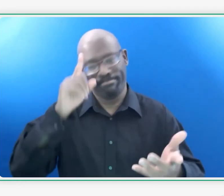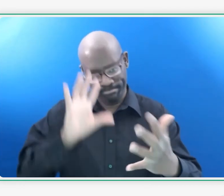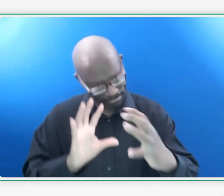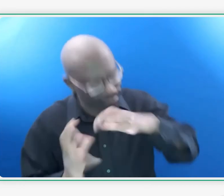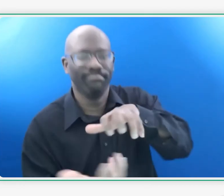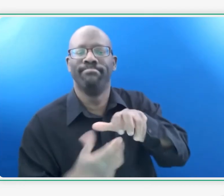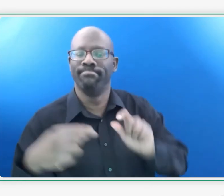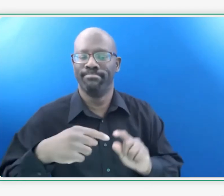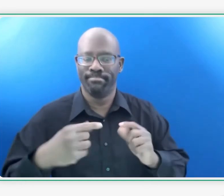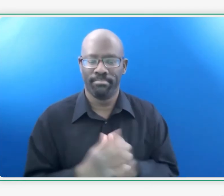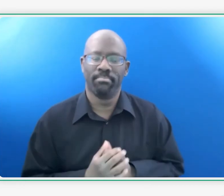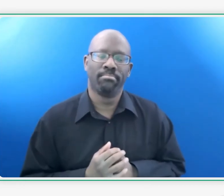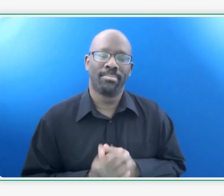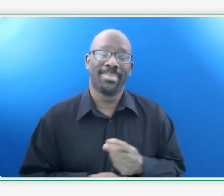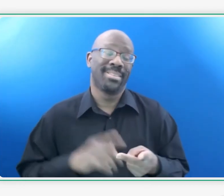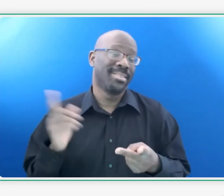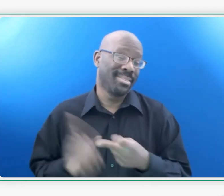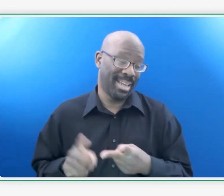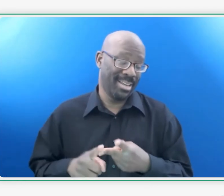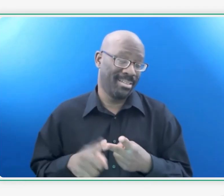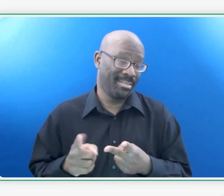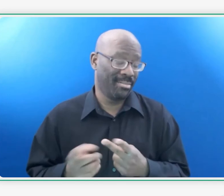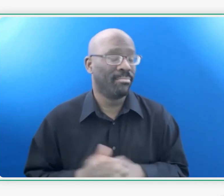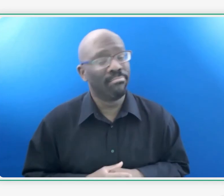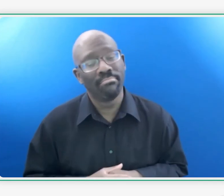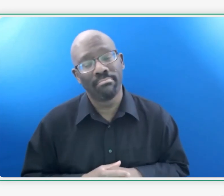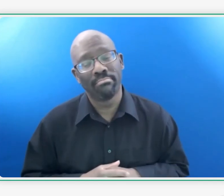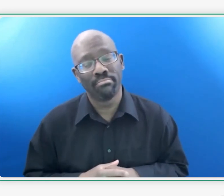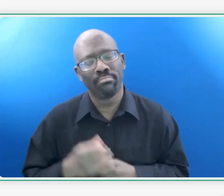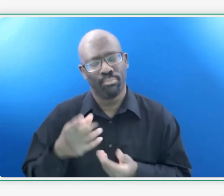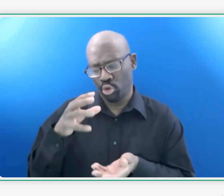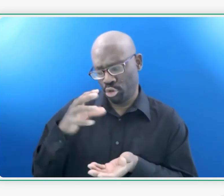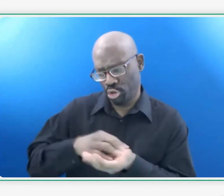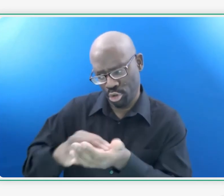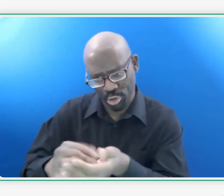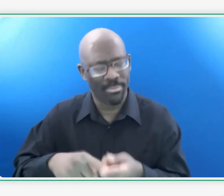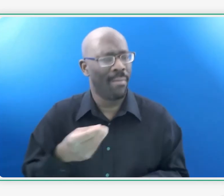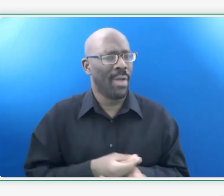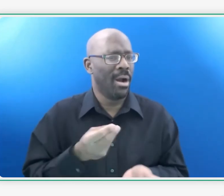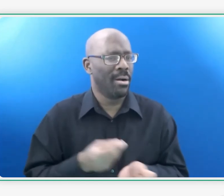the first step to achieving financial literacy.